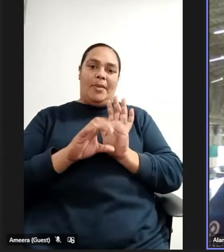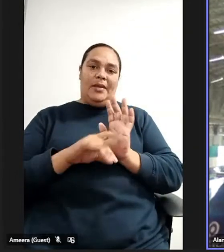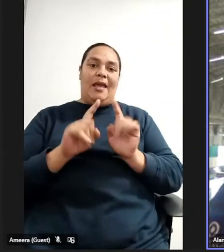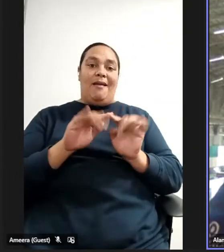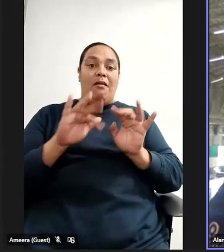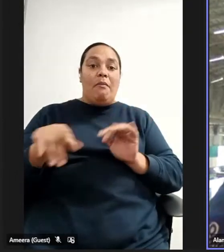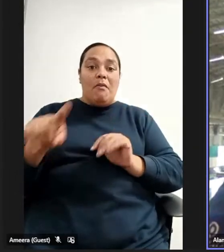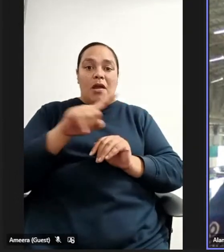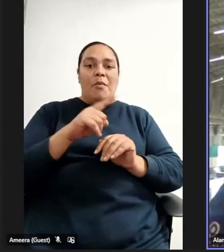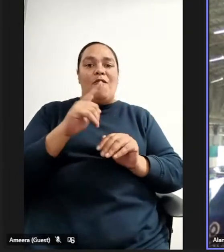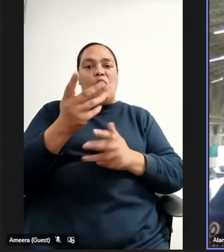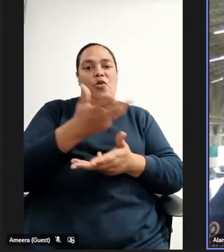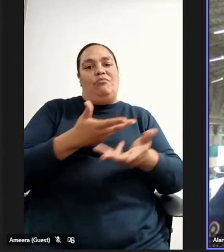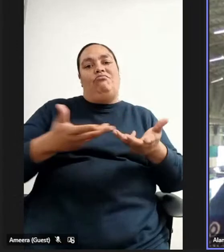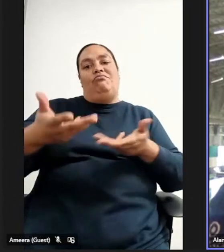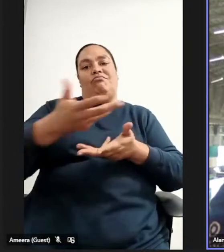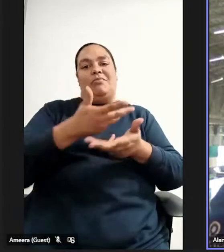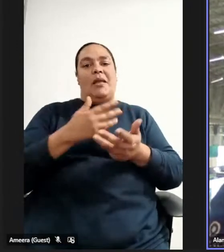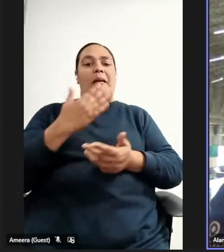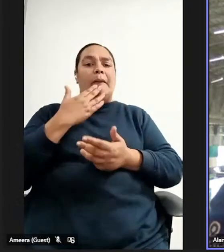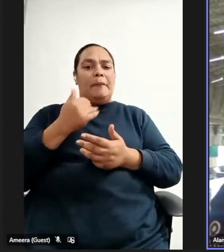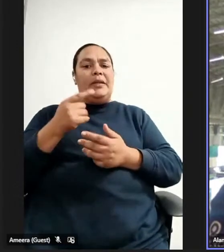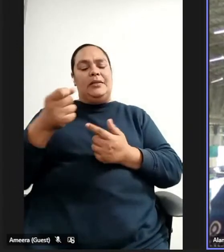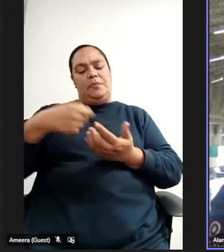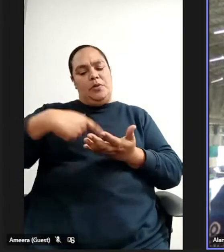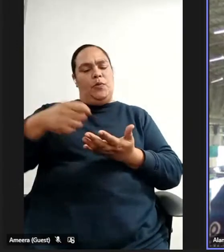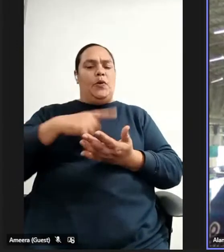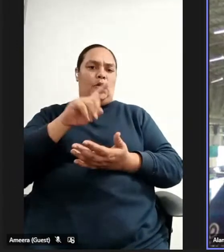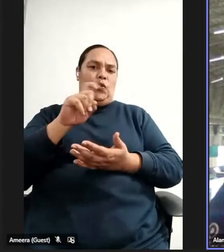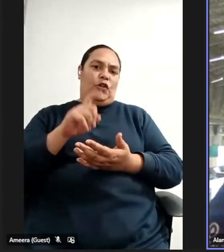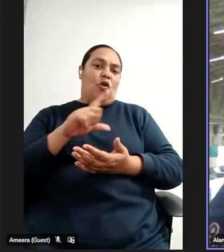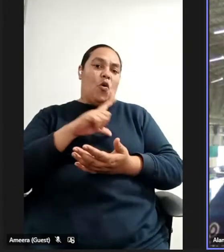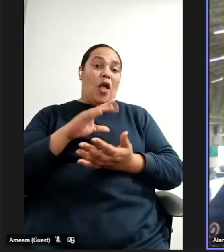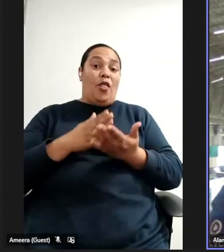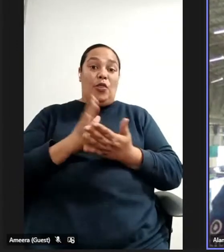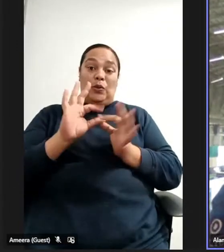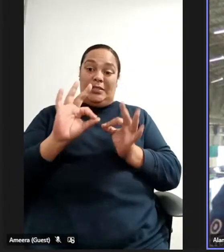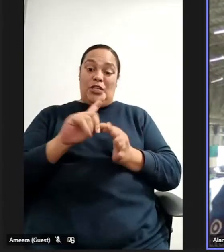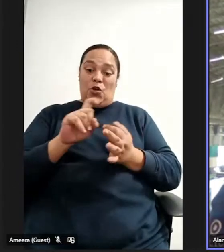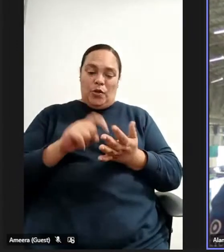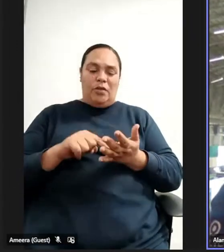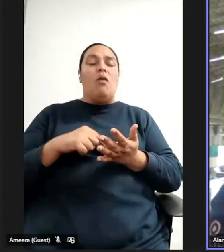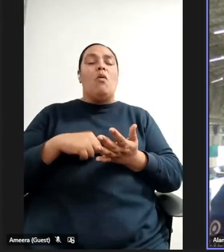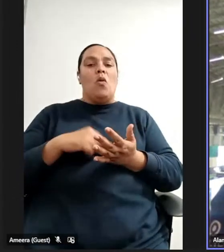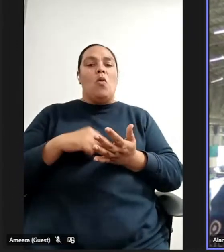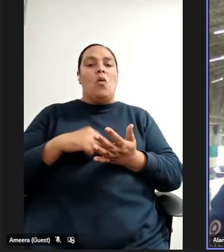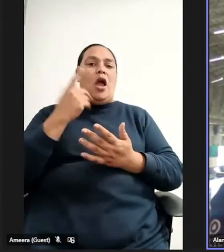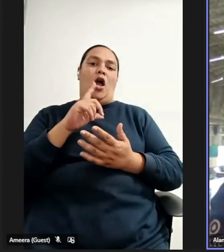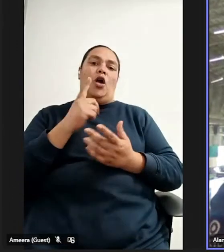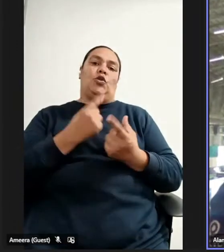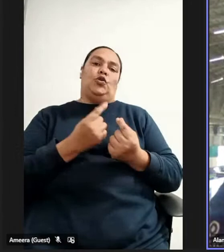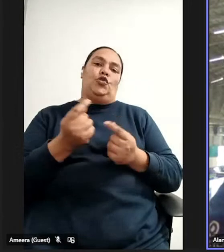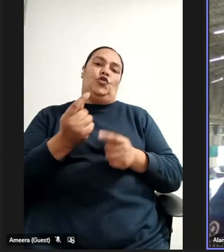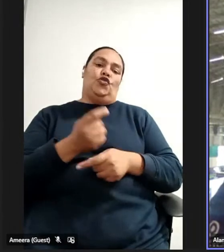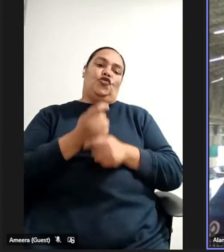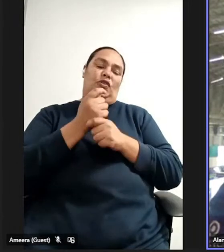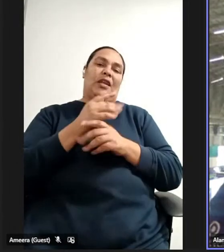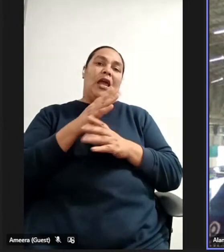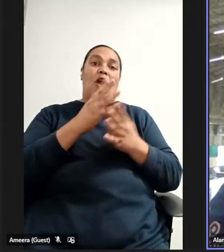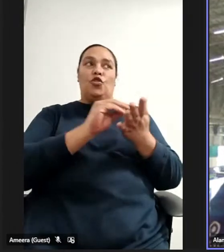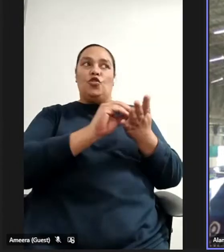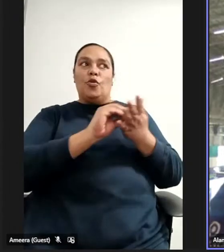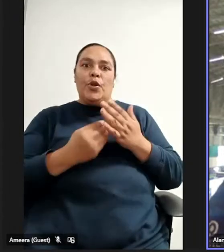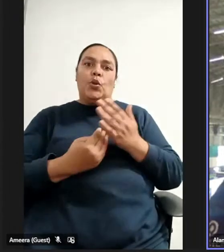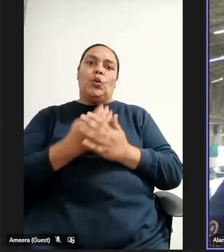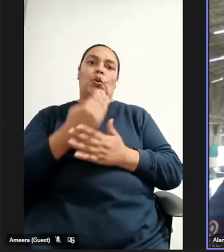engaging. Please keep sending those questions through, because through those questions, we know how to tweak this platform, how to bring in new